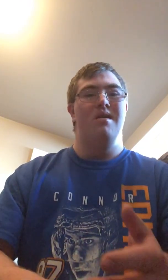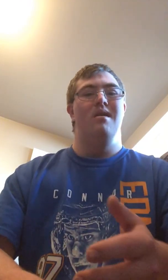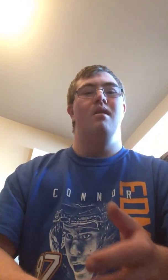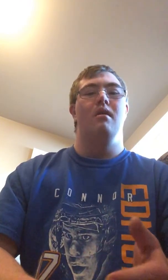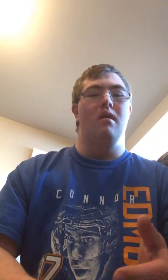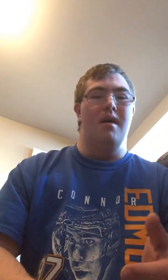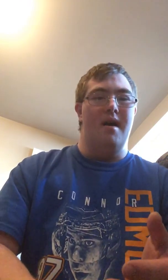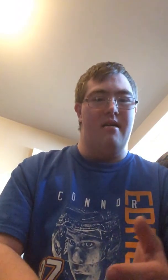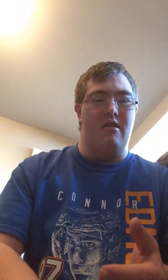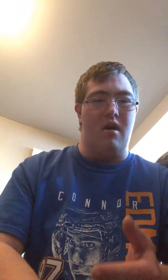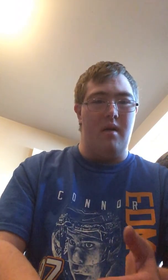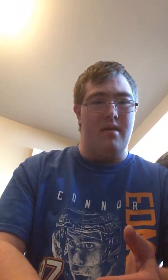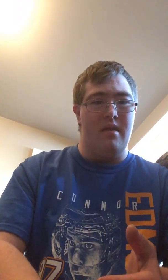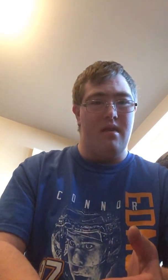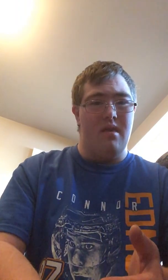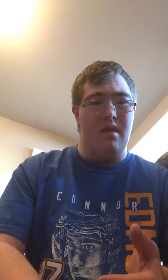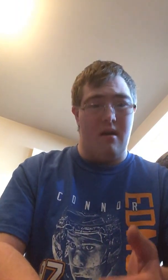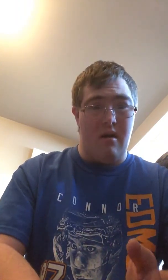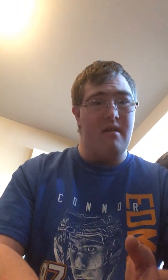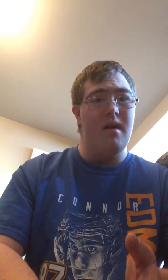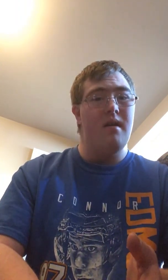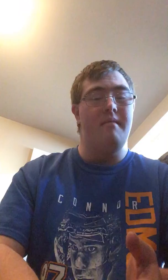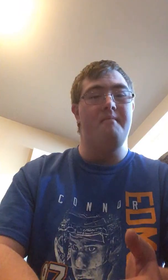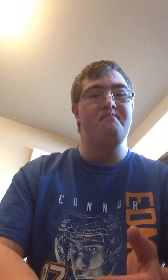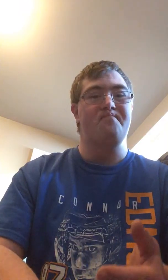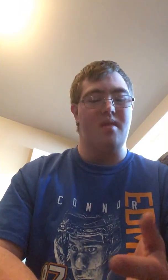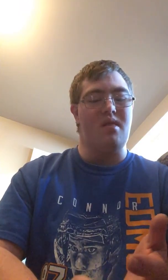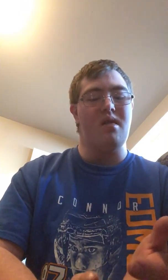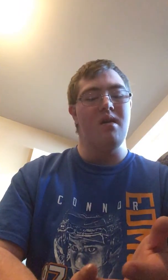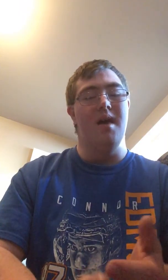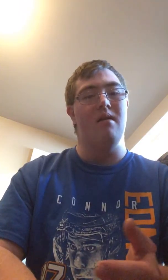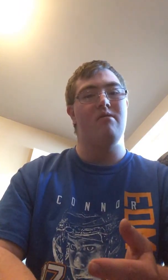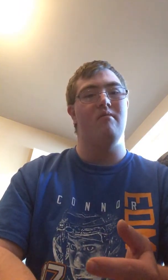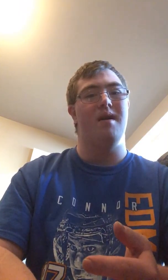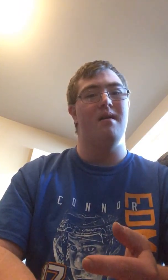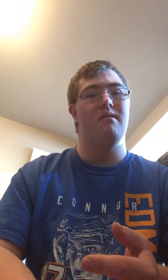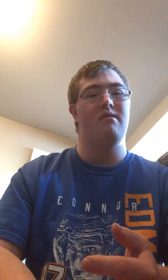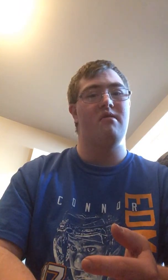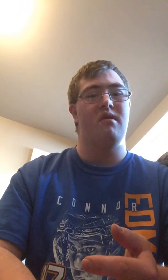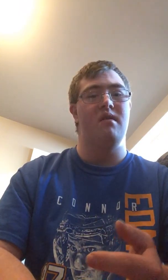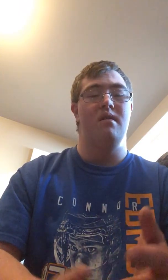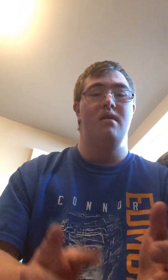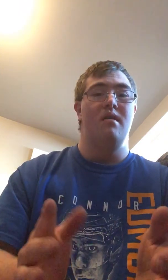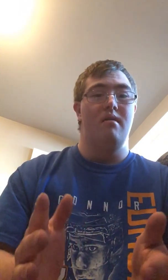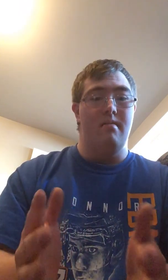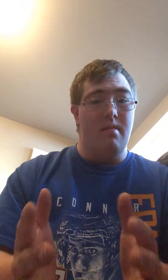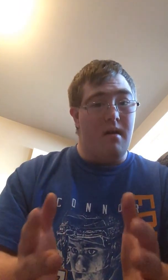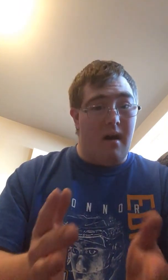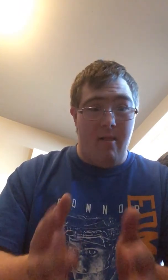has carbon dioxide. It also has a lot of